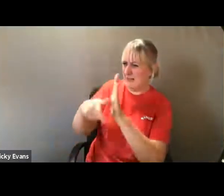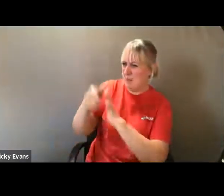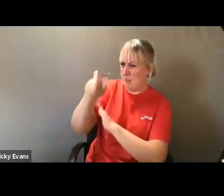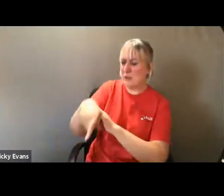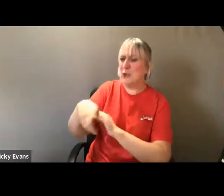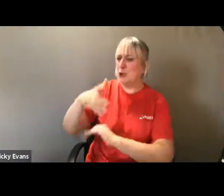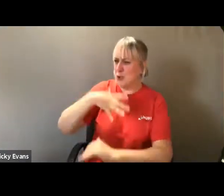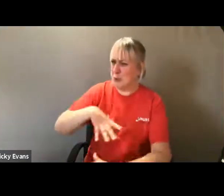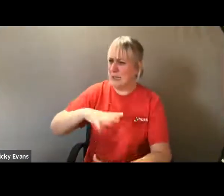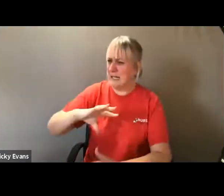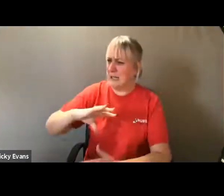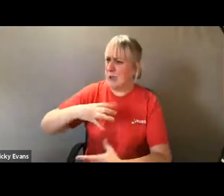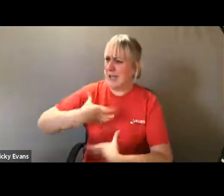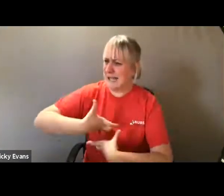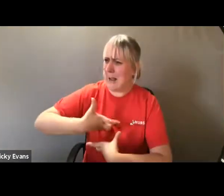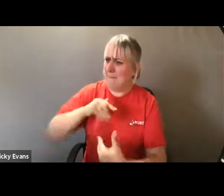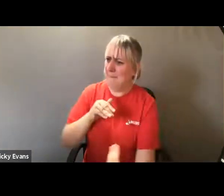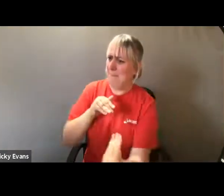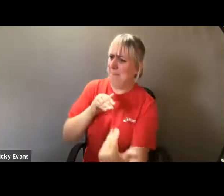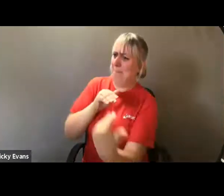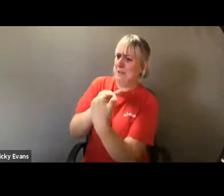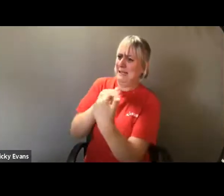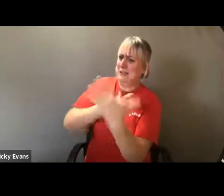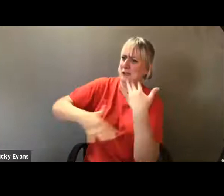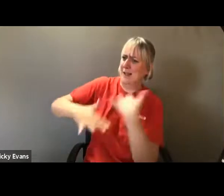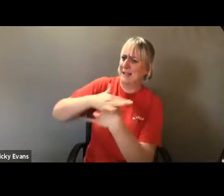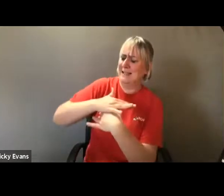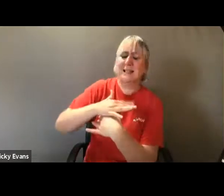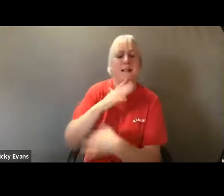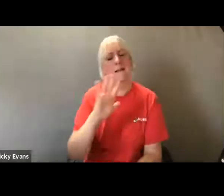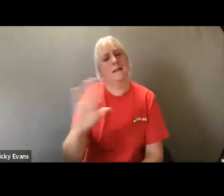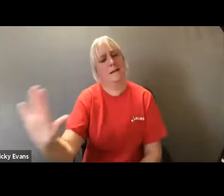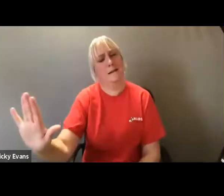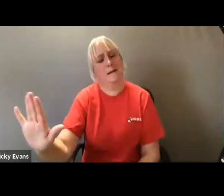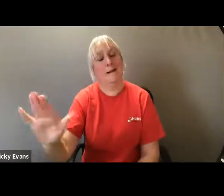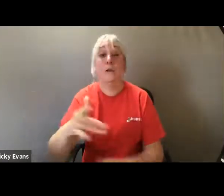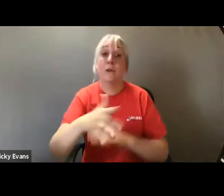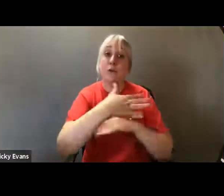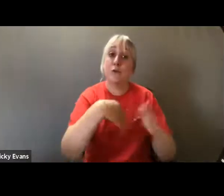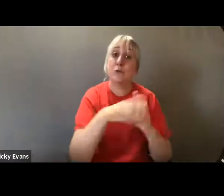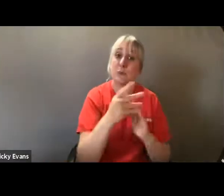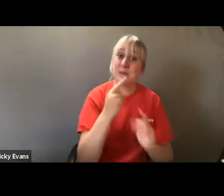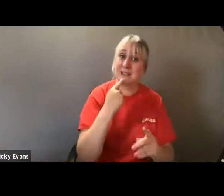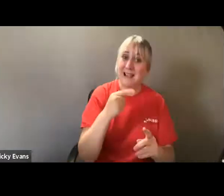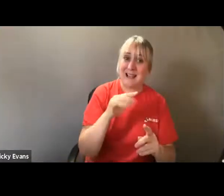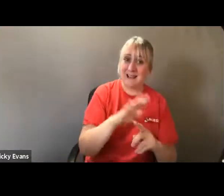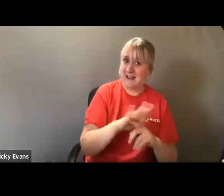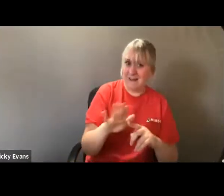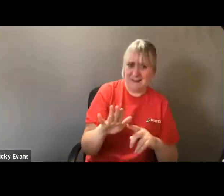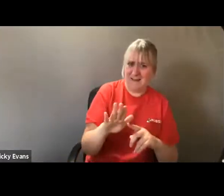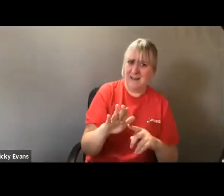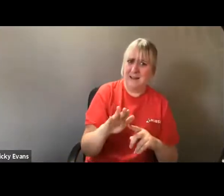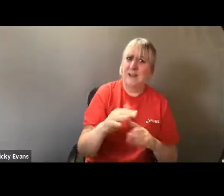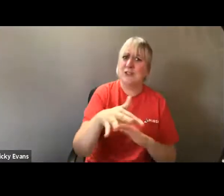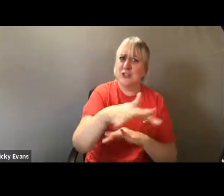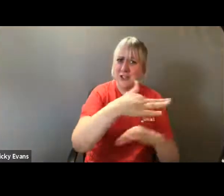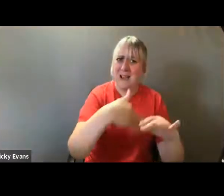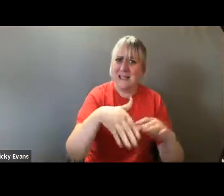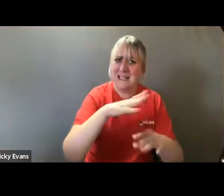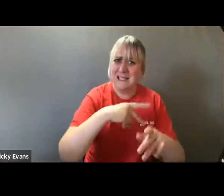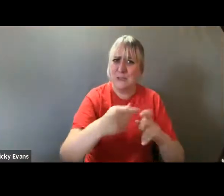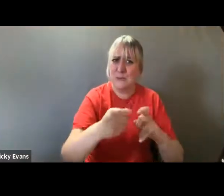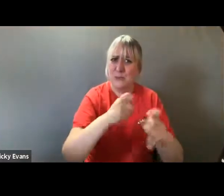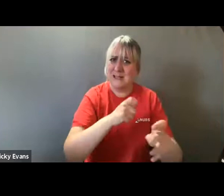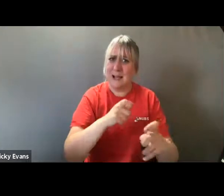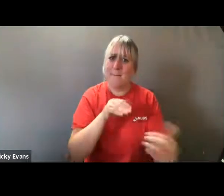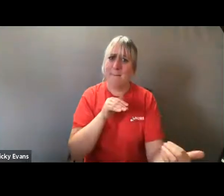me, whereas the social model says, I, the non-disabled person, has to adapt to you, the disabled person. And I think that's completely wrong. What